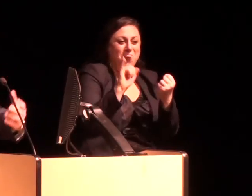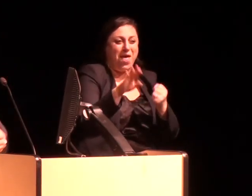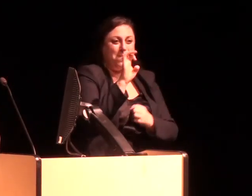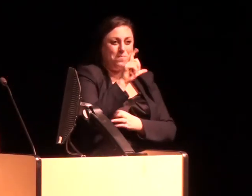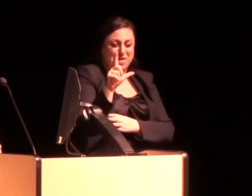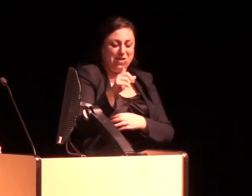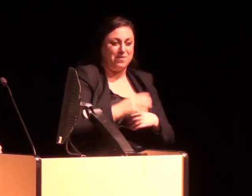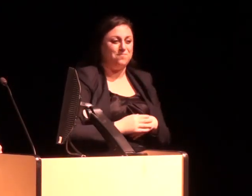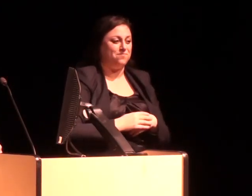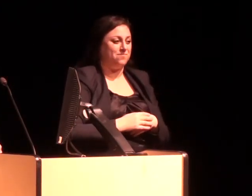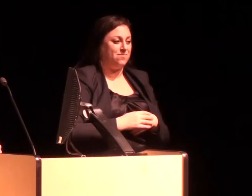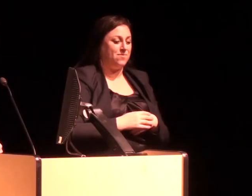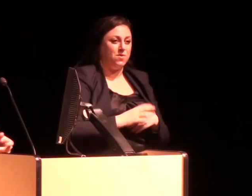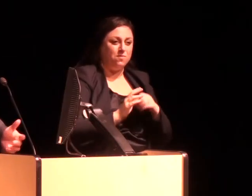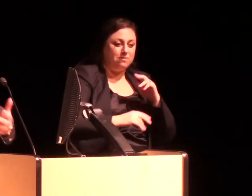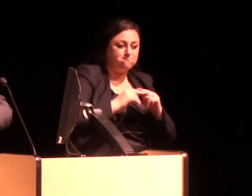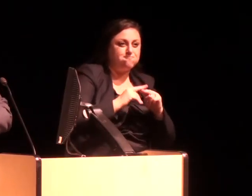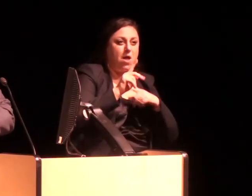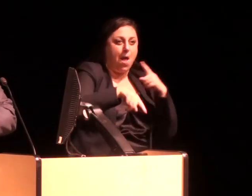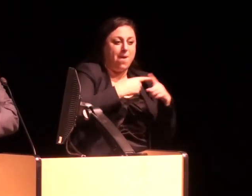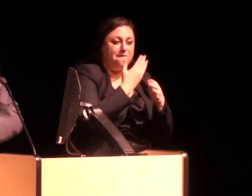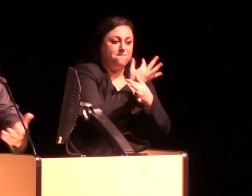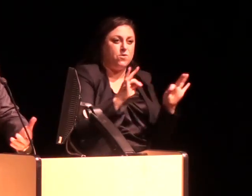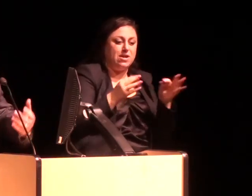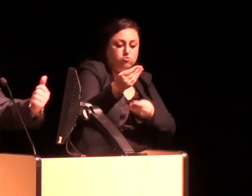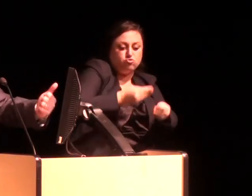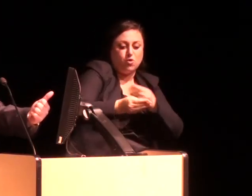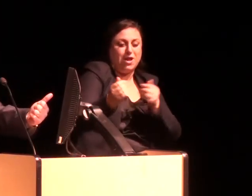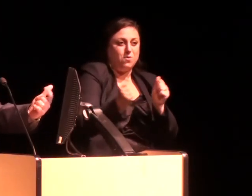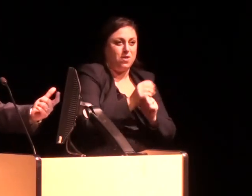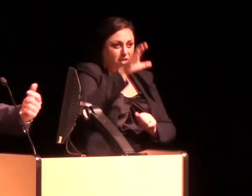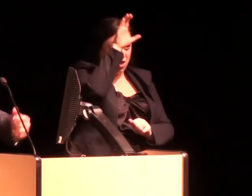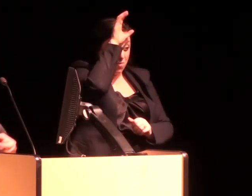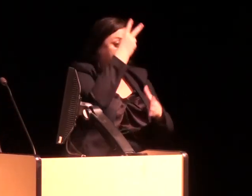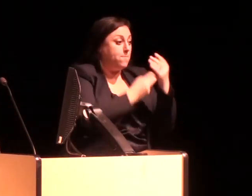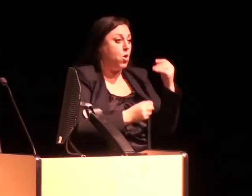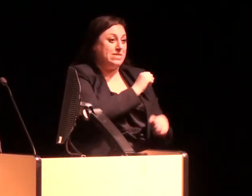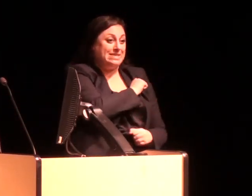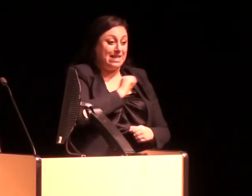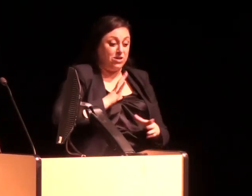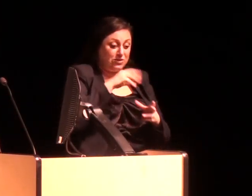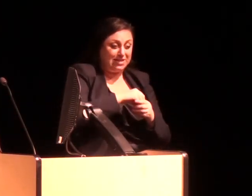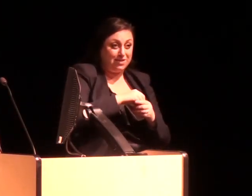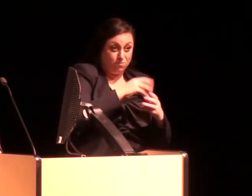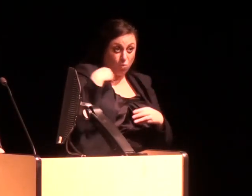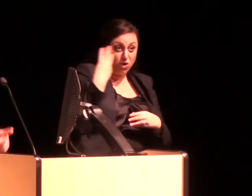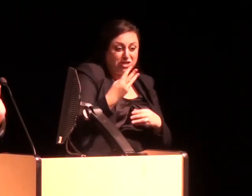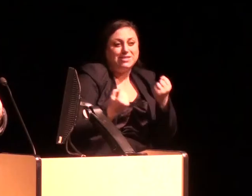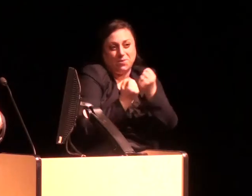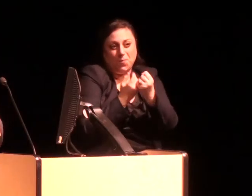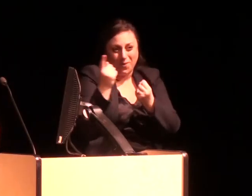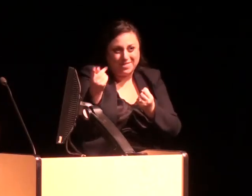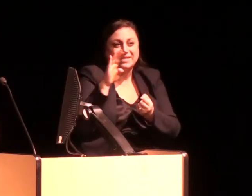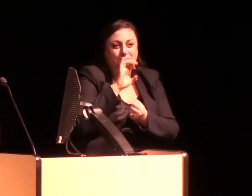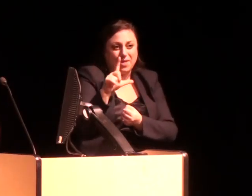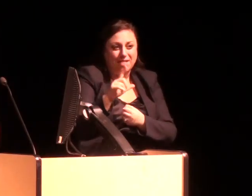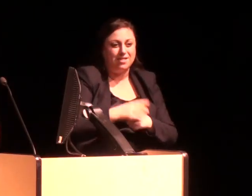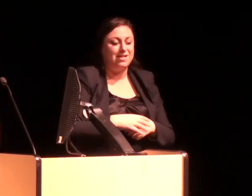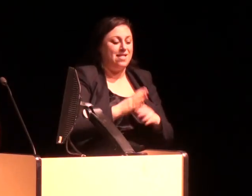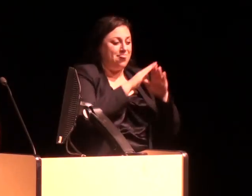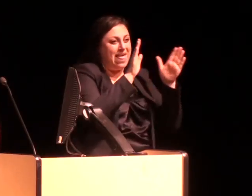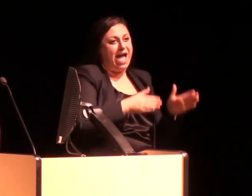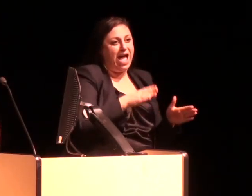free trade to Cuba. By the way, both senators in Washington support the freedom to travel to Cuba. But in the House, it's not